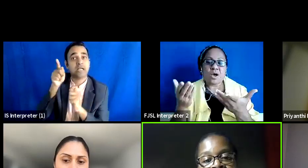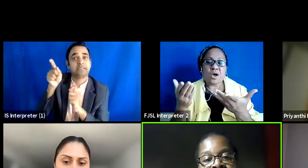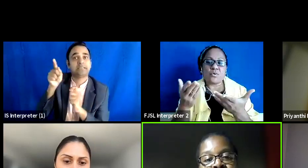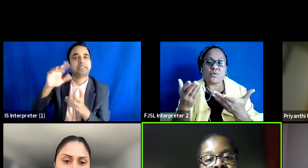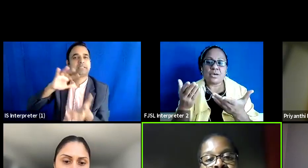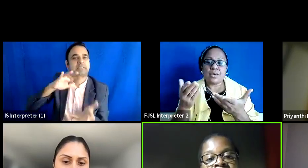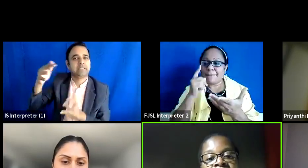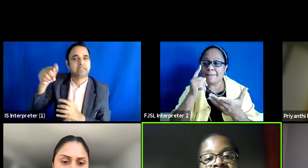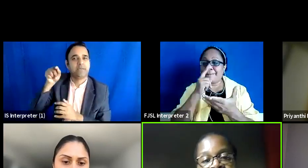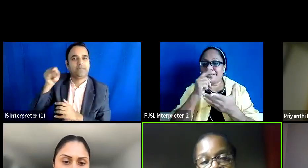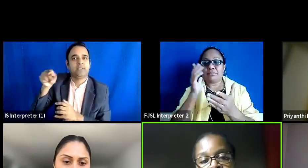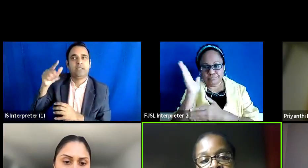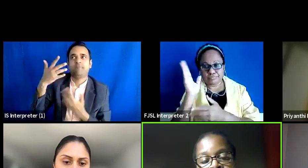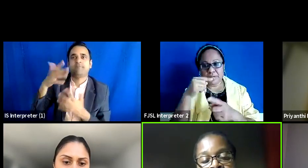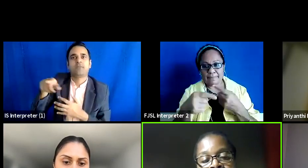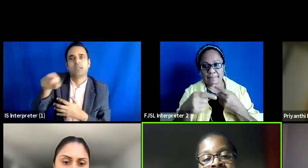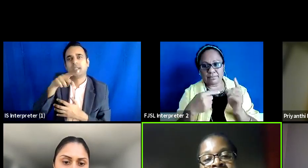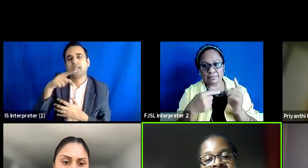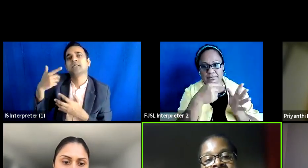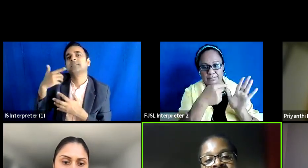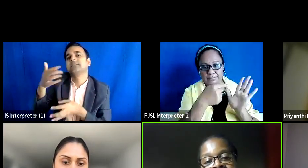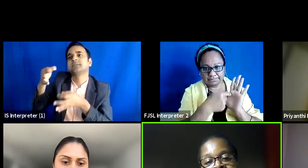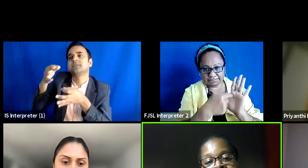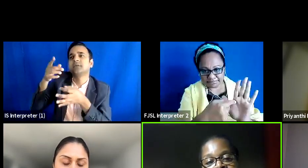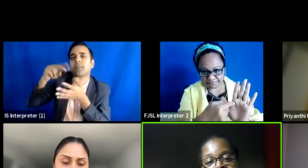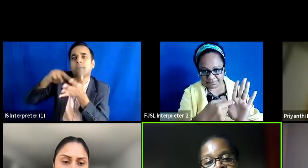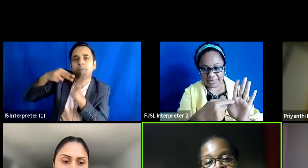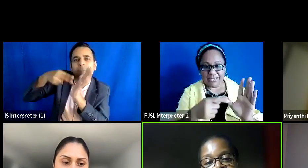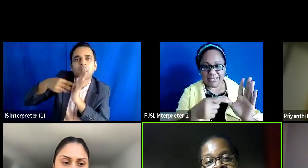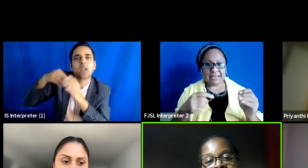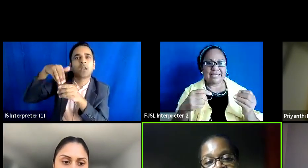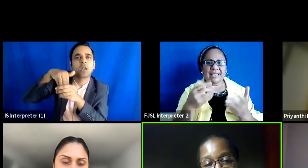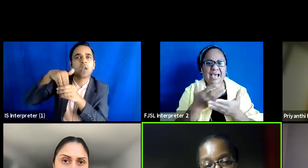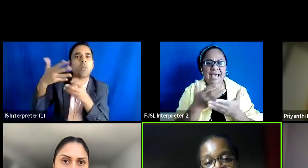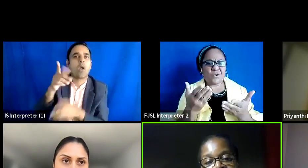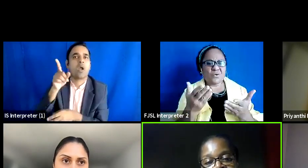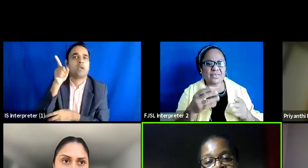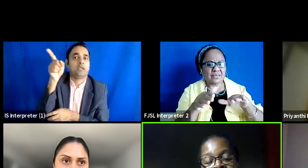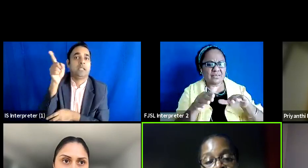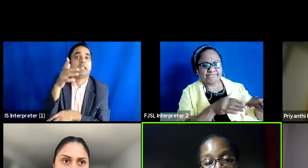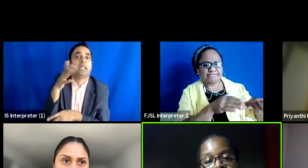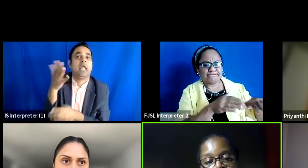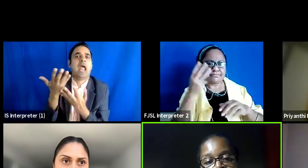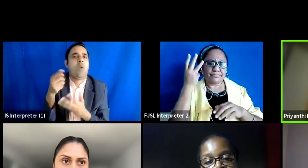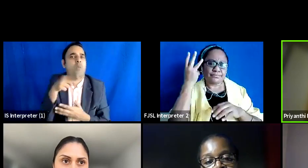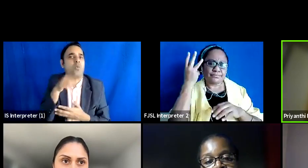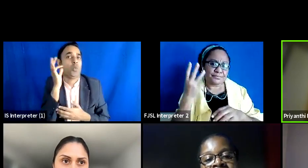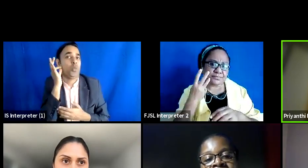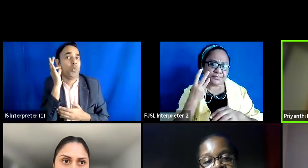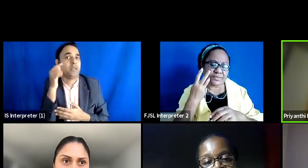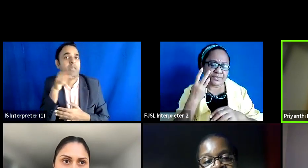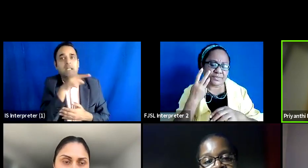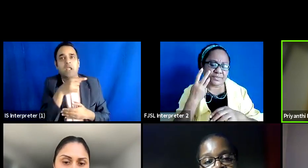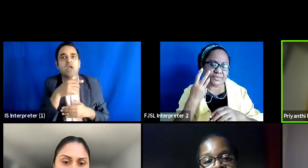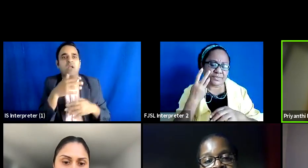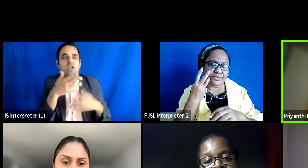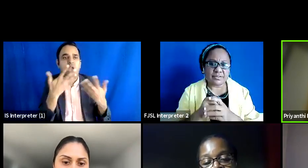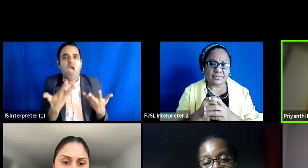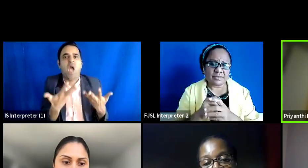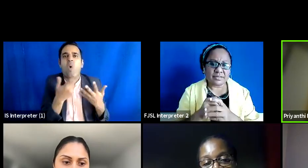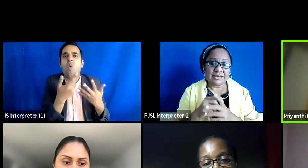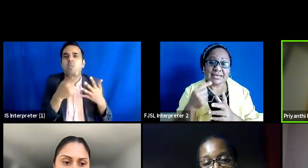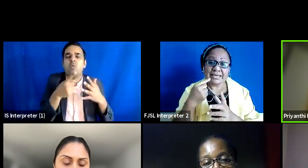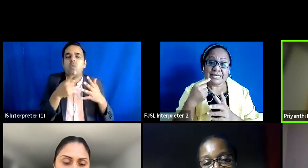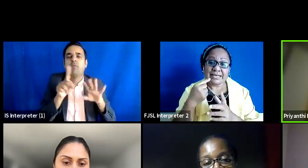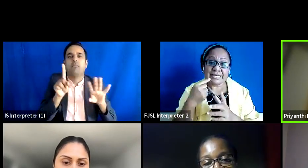women continue to be invisible. And I think that only presents